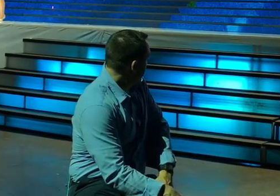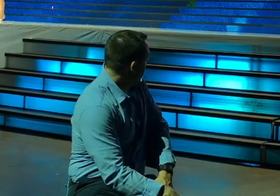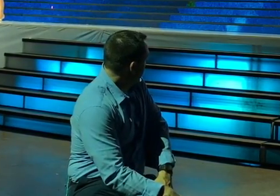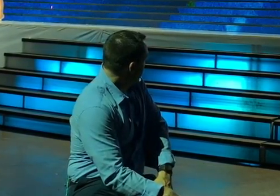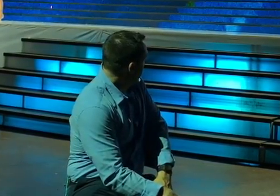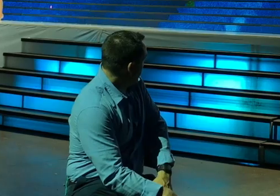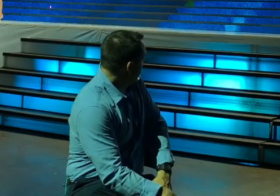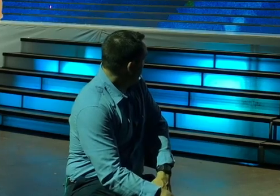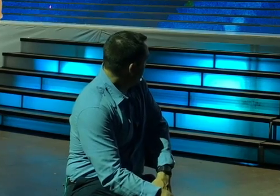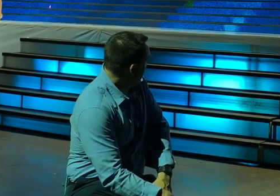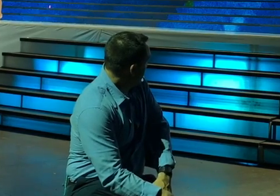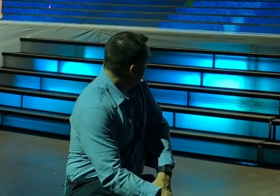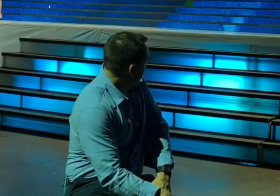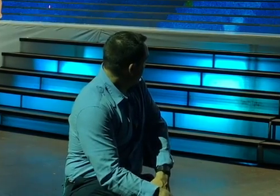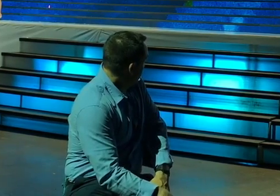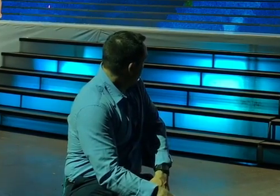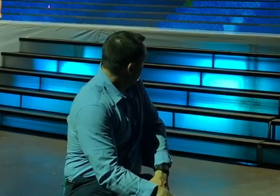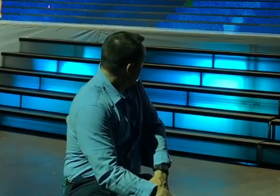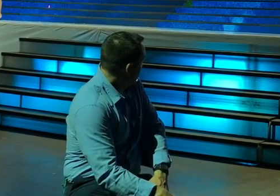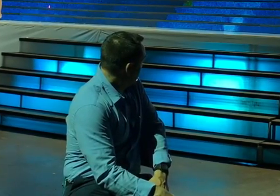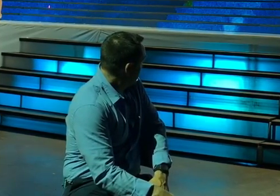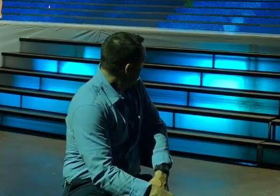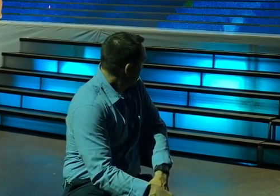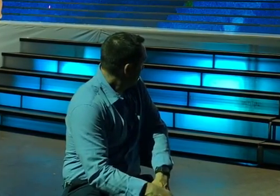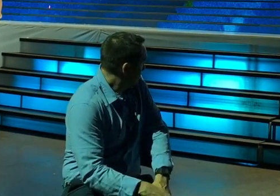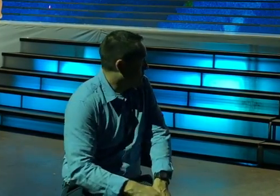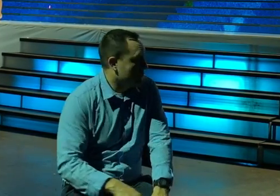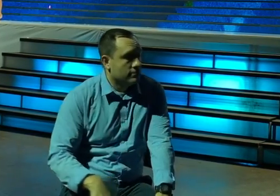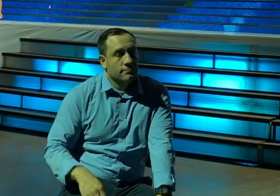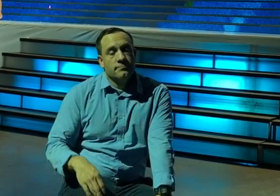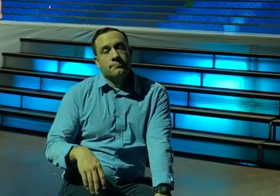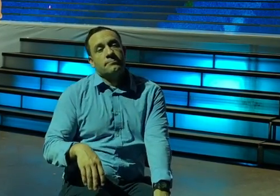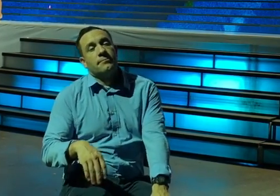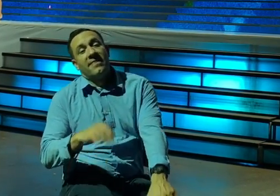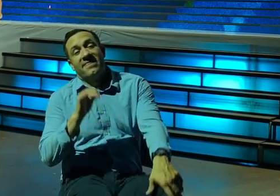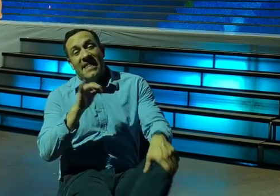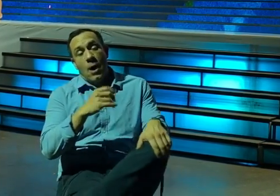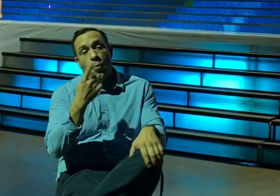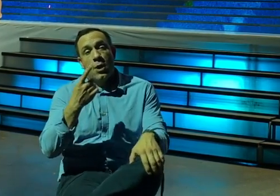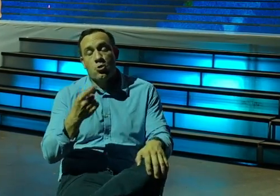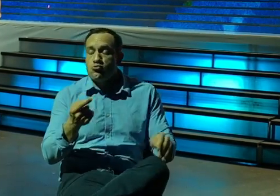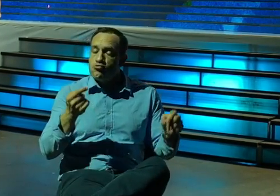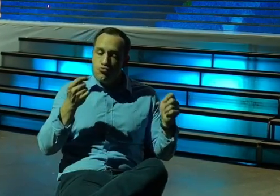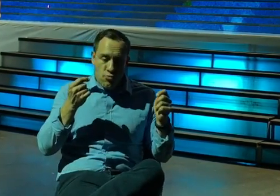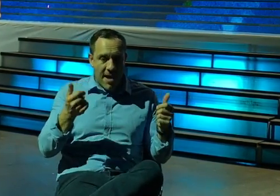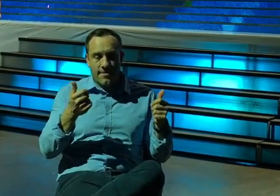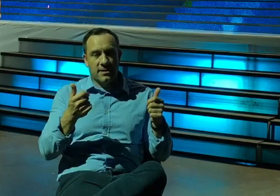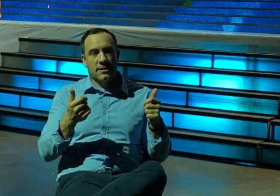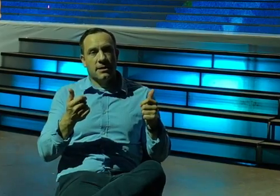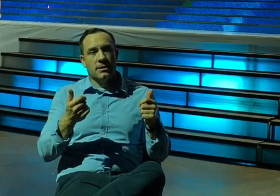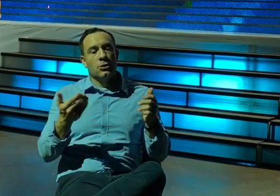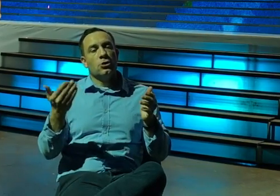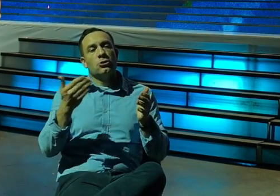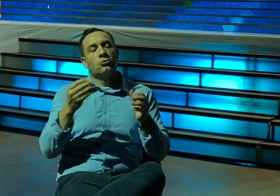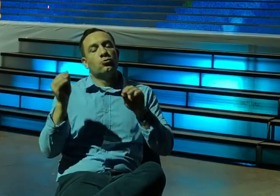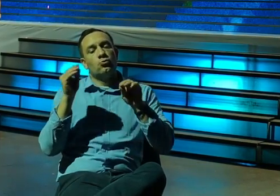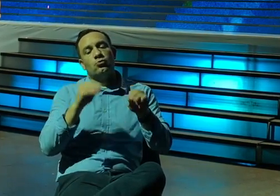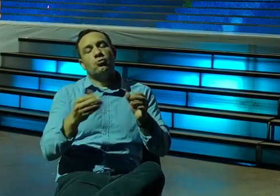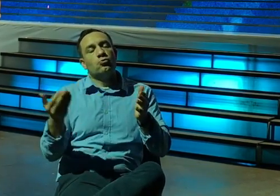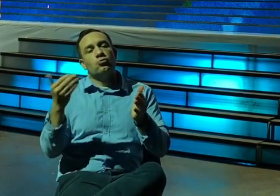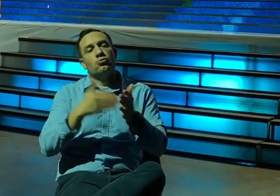13 scientific studies. This one rapidly restores your microbiome after treatment